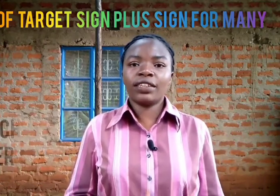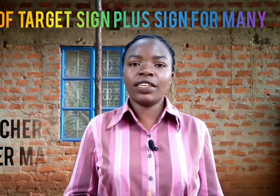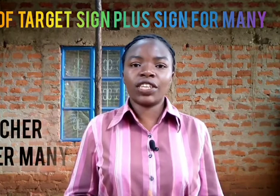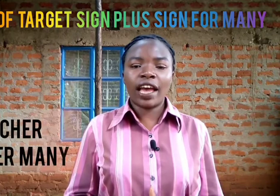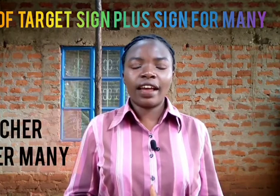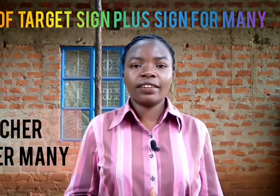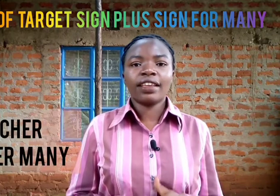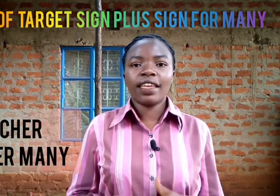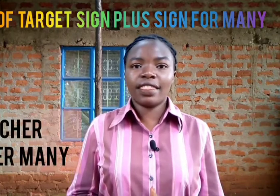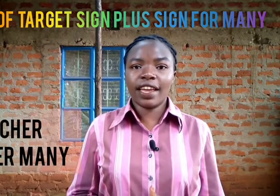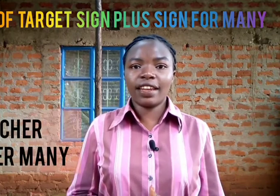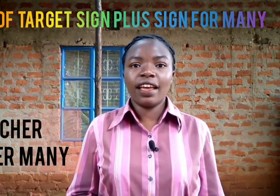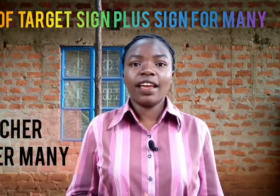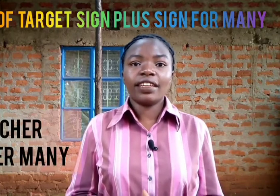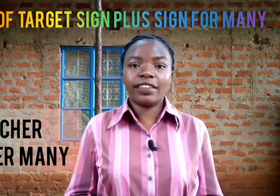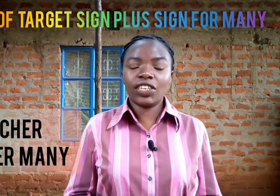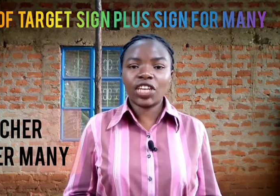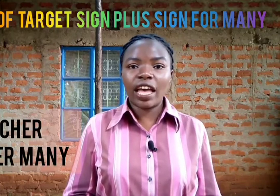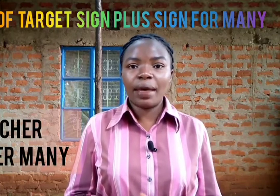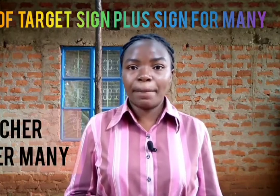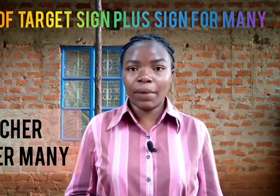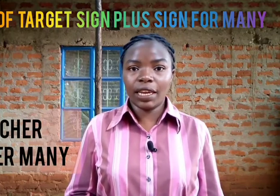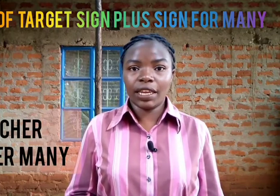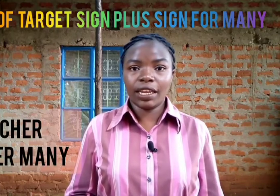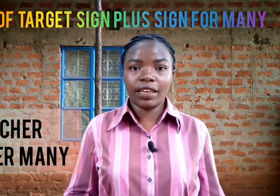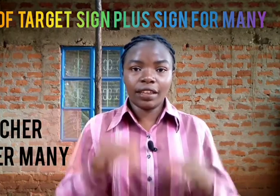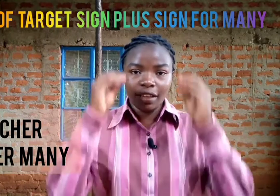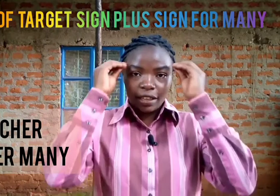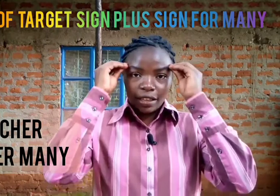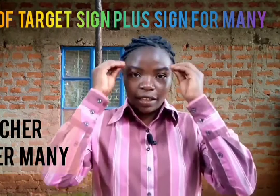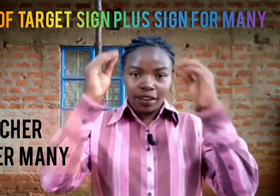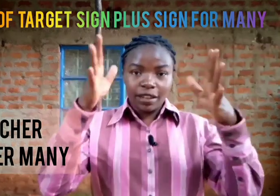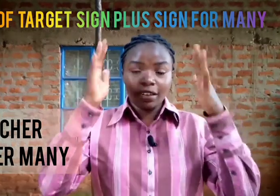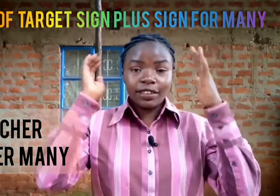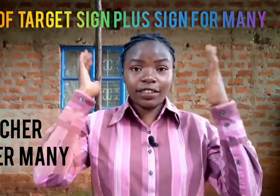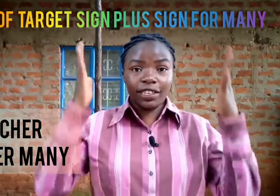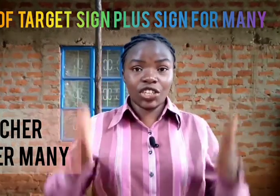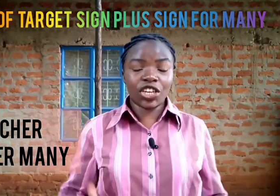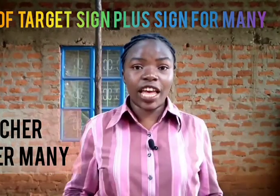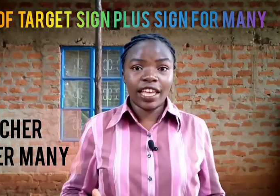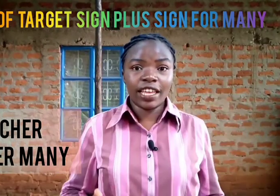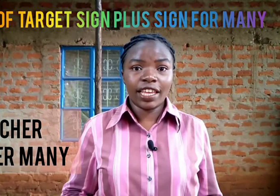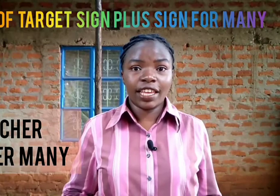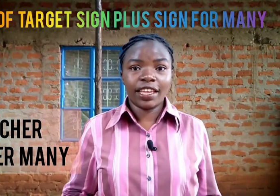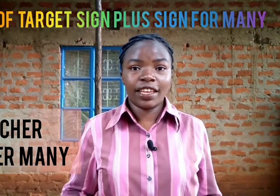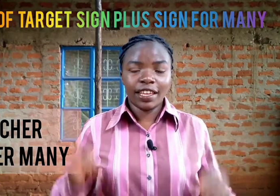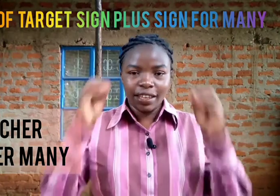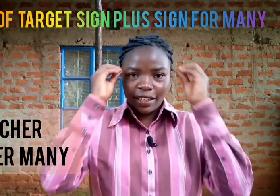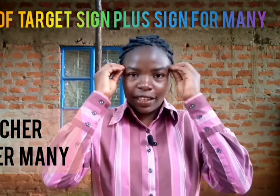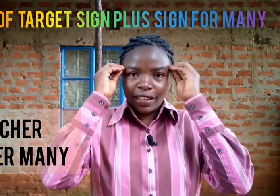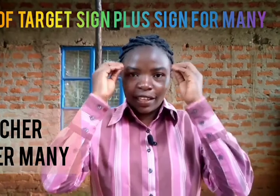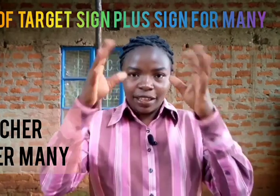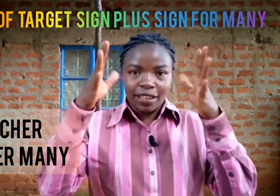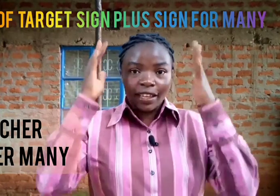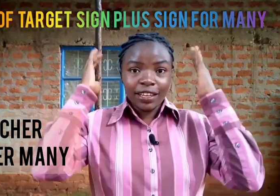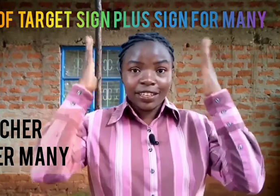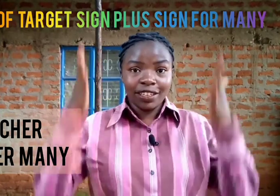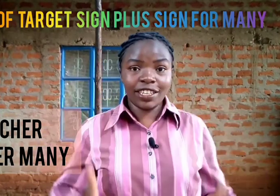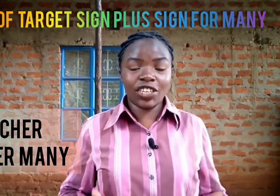teacher, then teachermeni. Teacher, teacher,